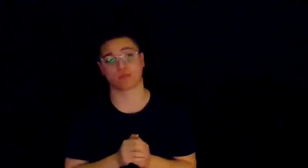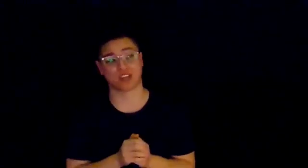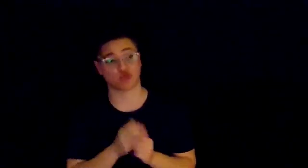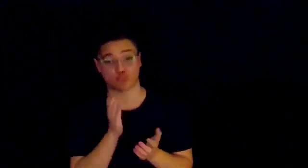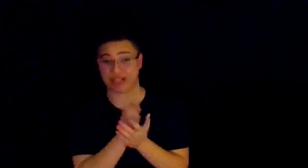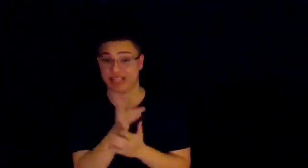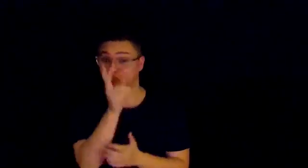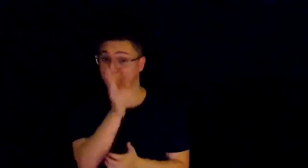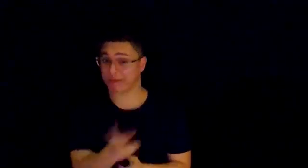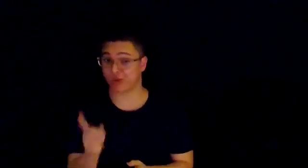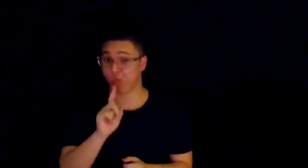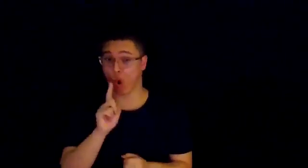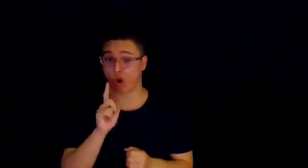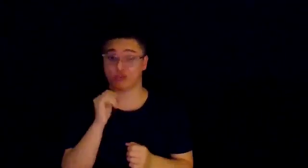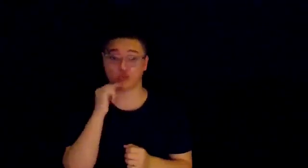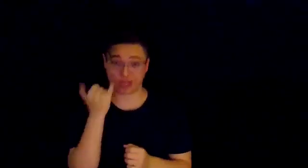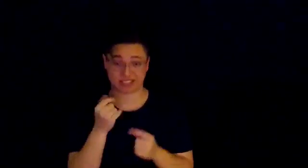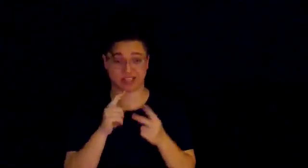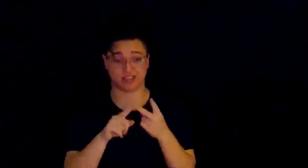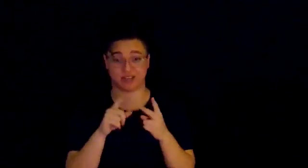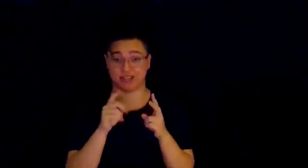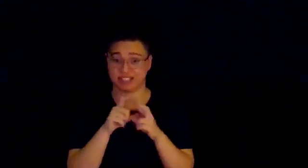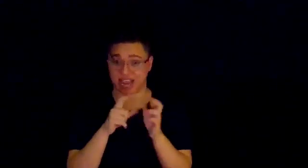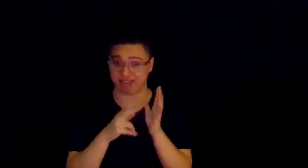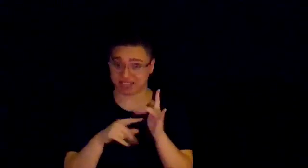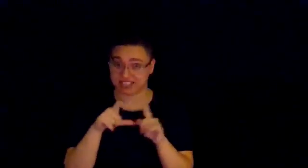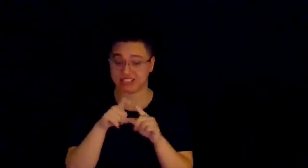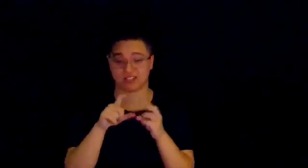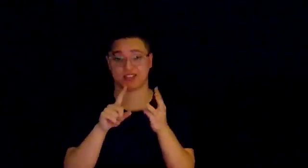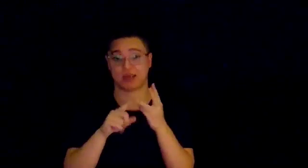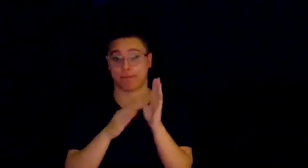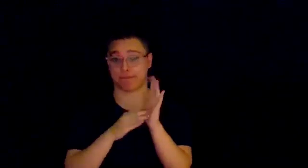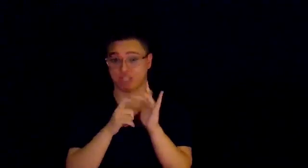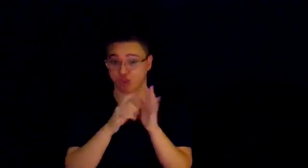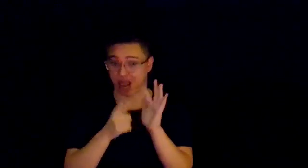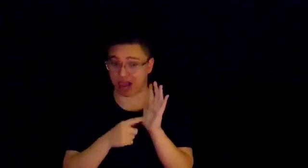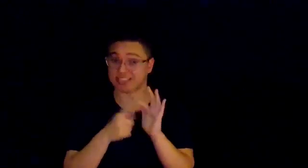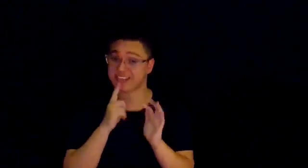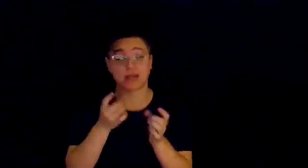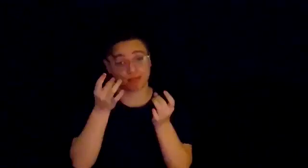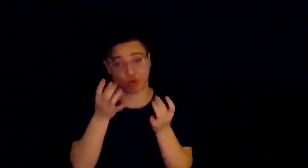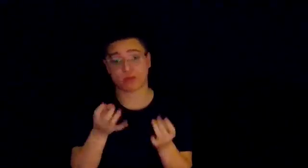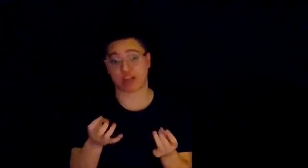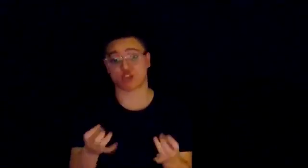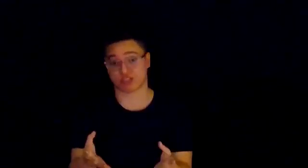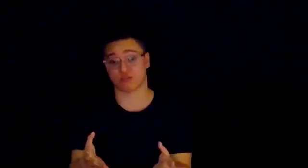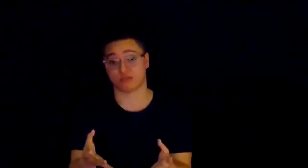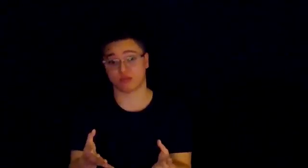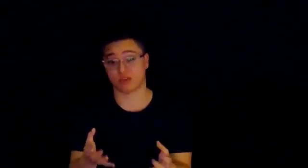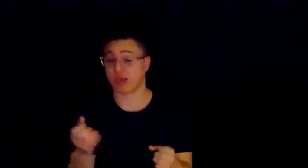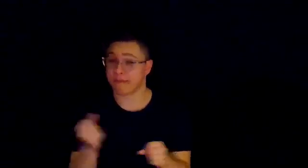I've covered all of the topics. So really, to repeat what Justin, David, and Michelle